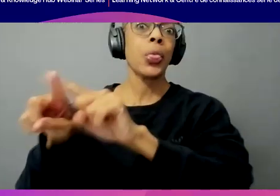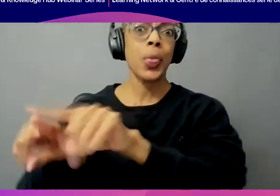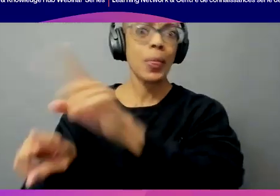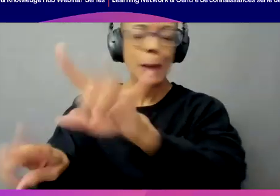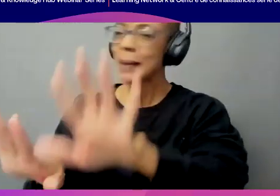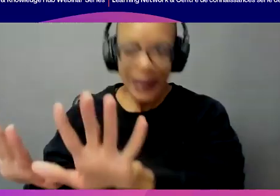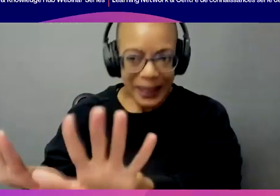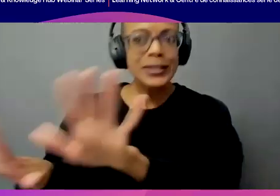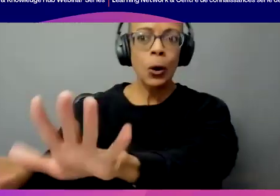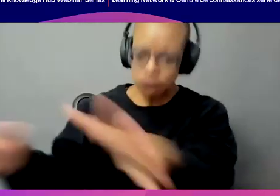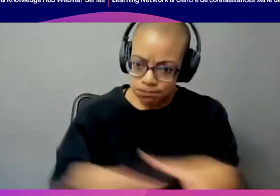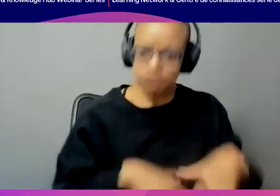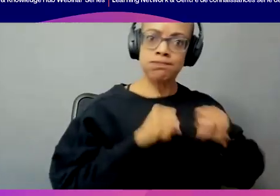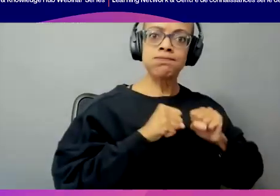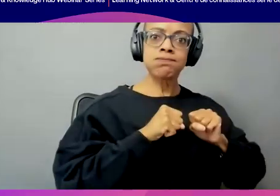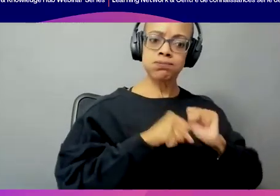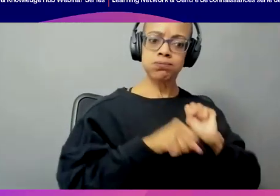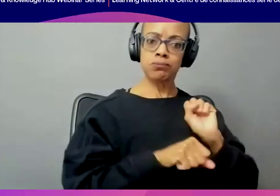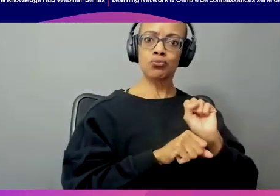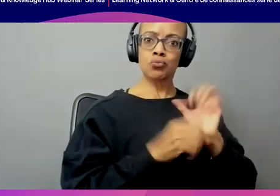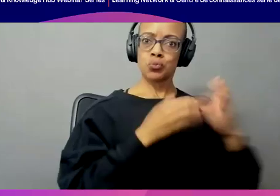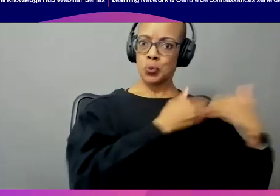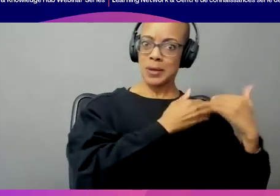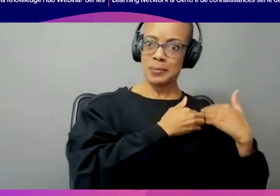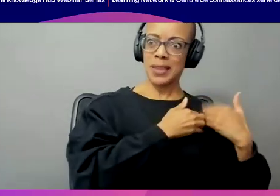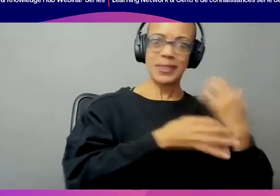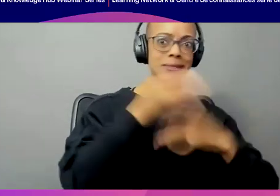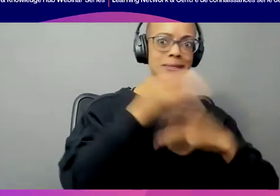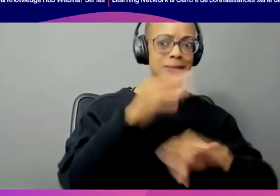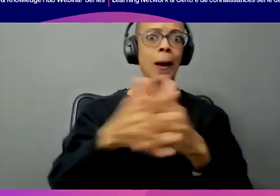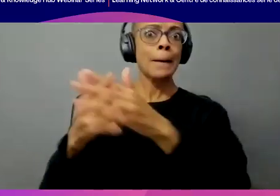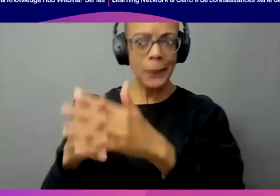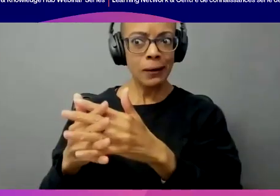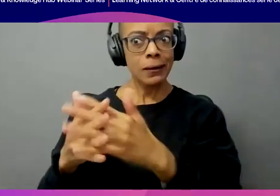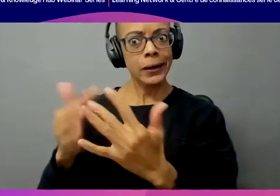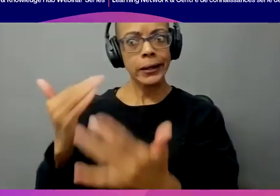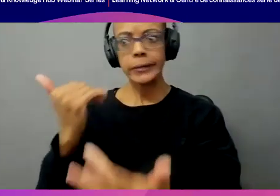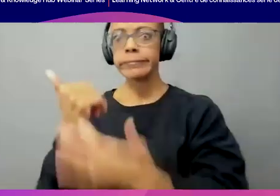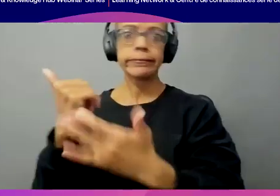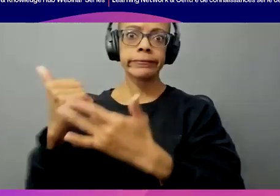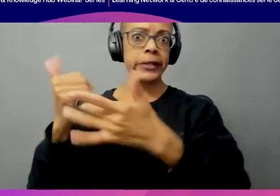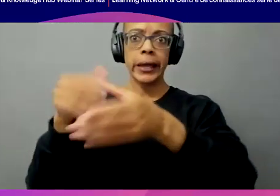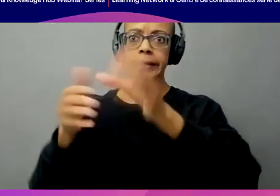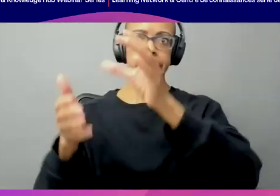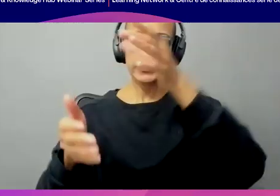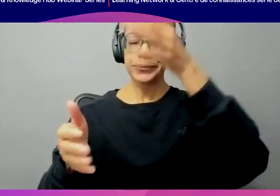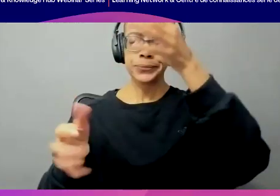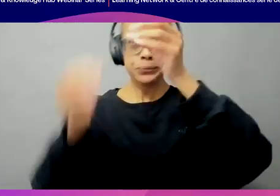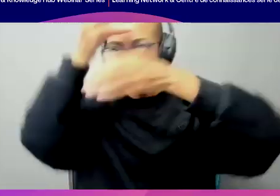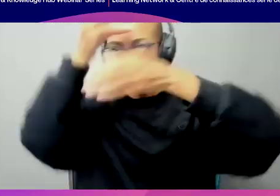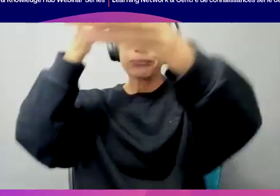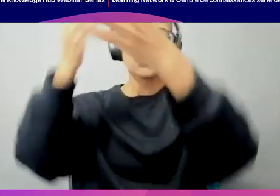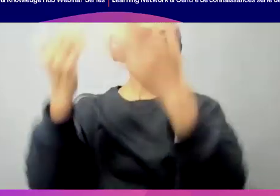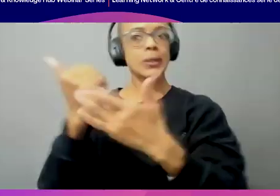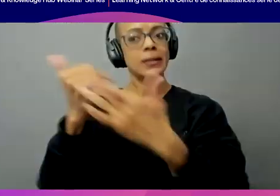with a data equity framework versus having an American or another company that is tech-based, that is for capitalism, right? So again,